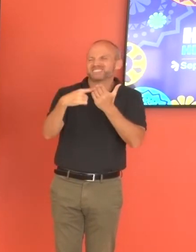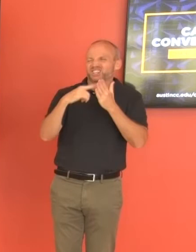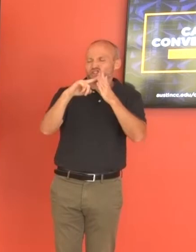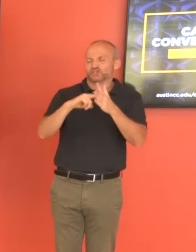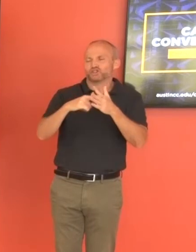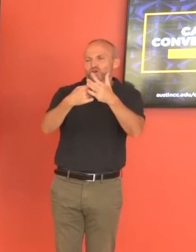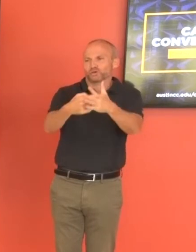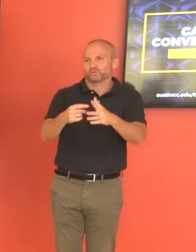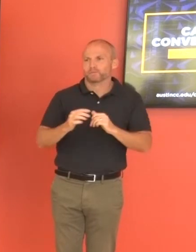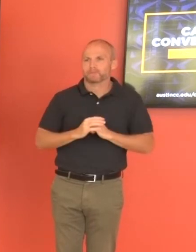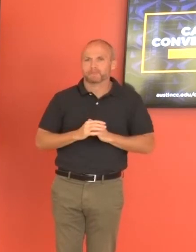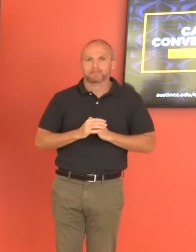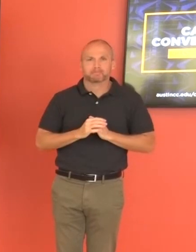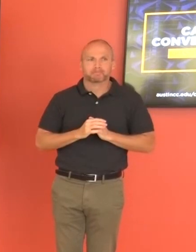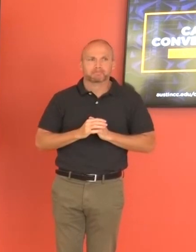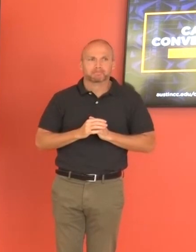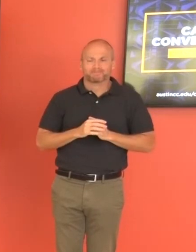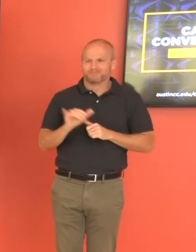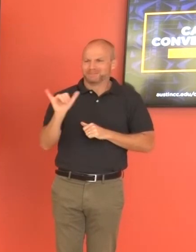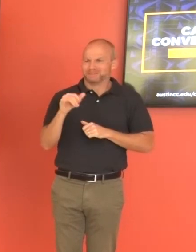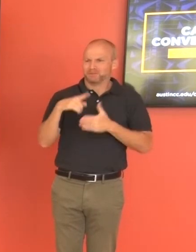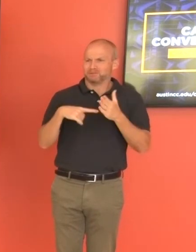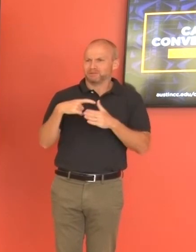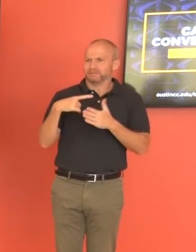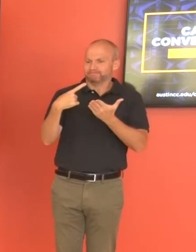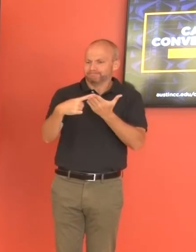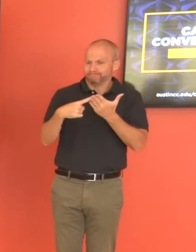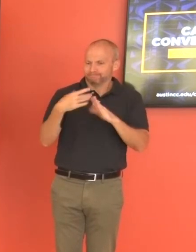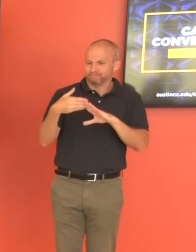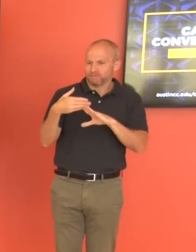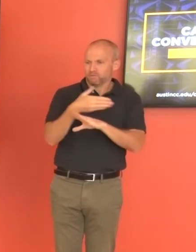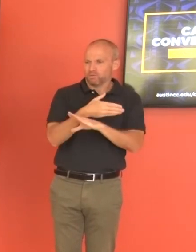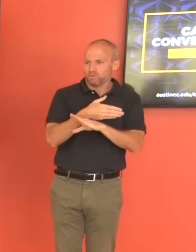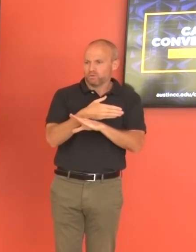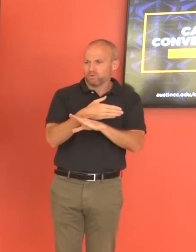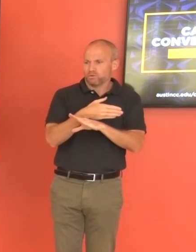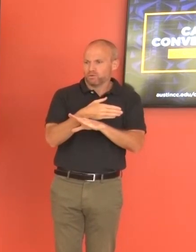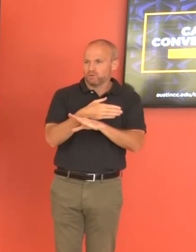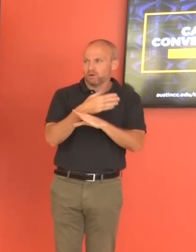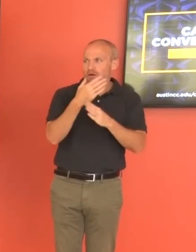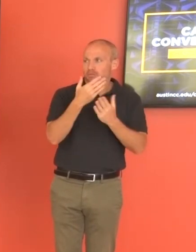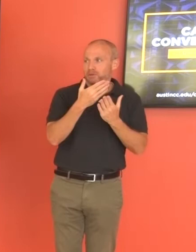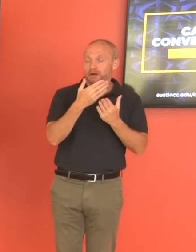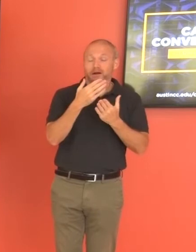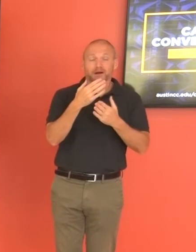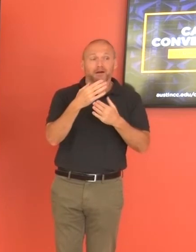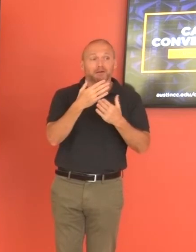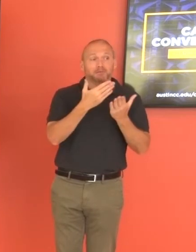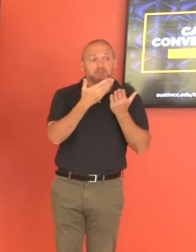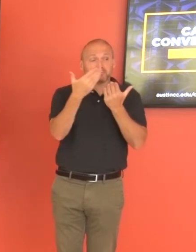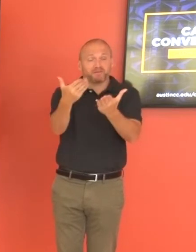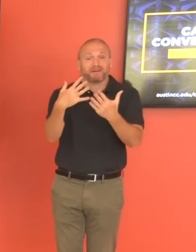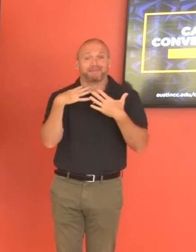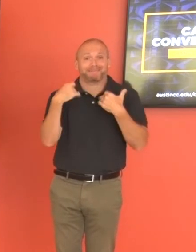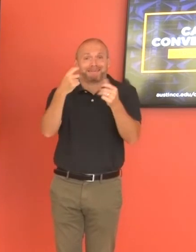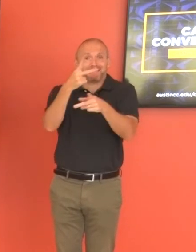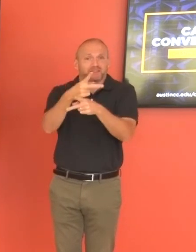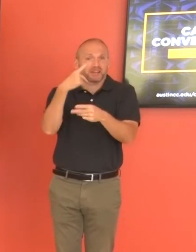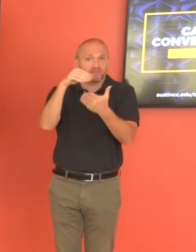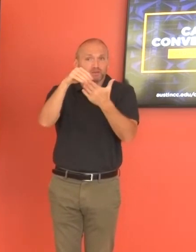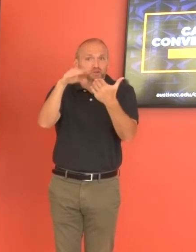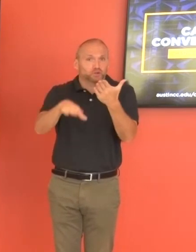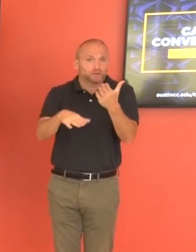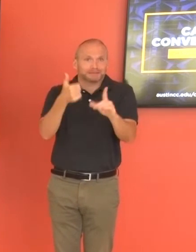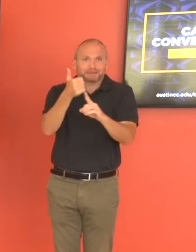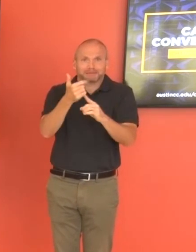starter. But similar to what was brought up earlier about bringing healthcare to students who may